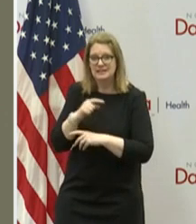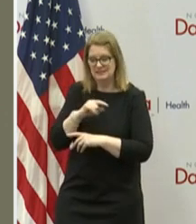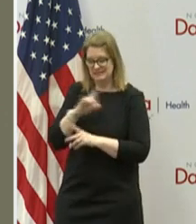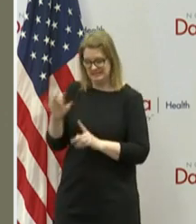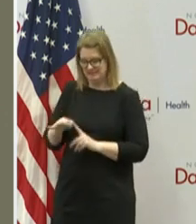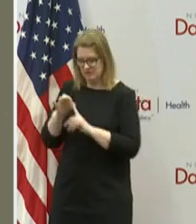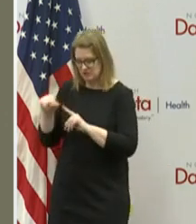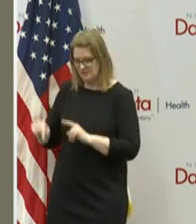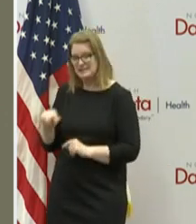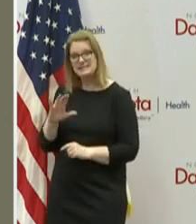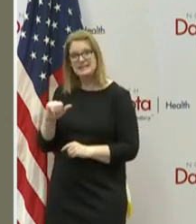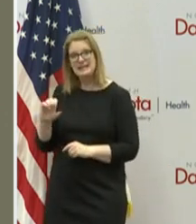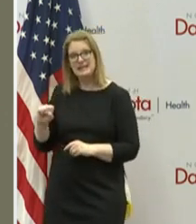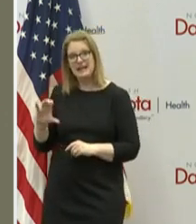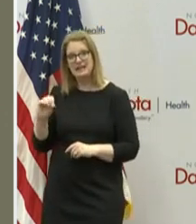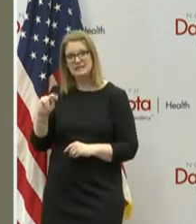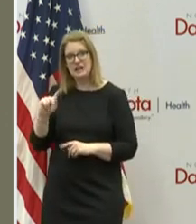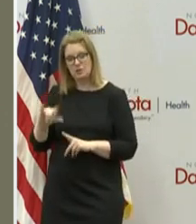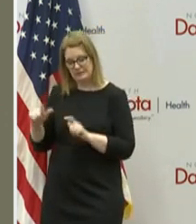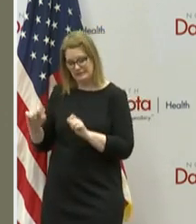County testing, and